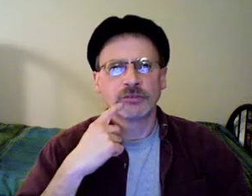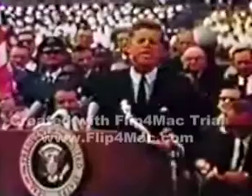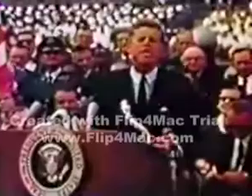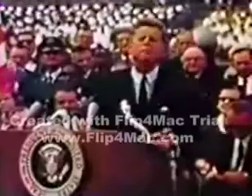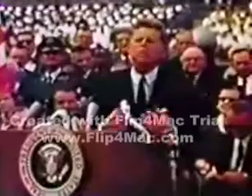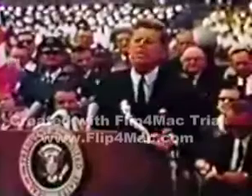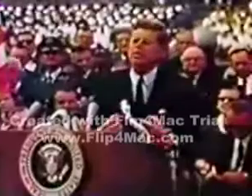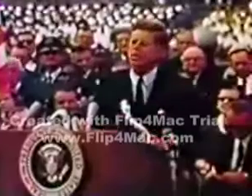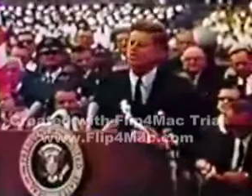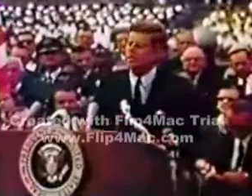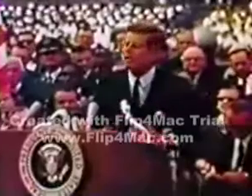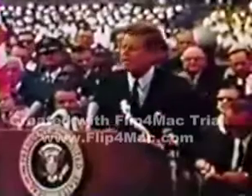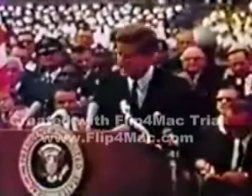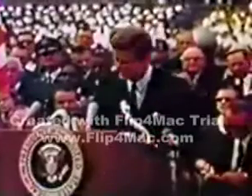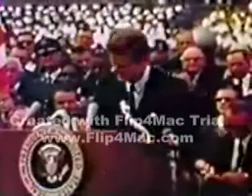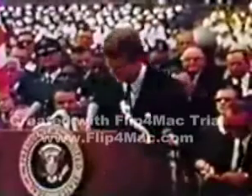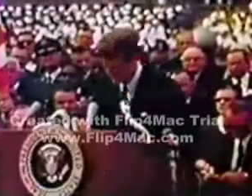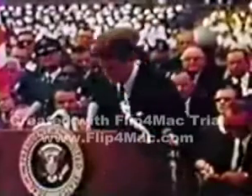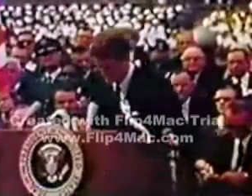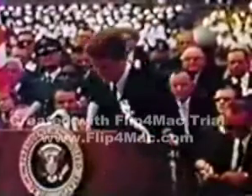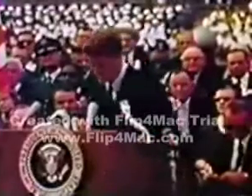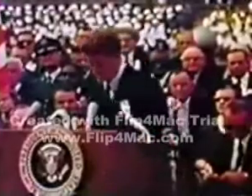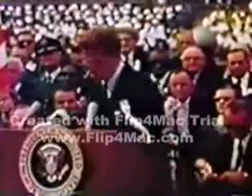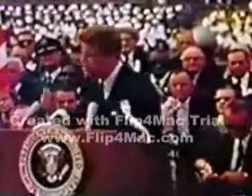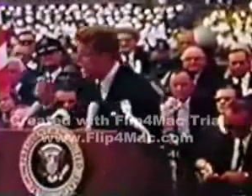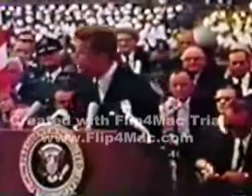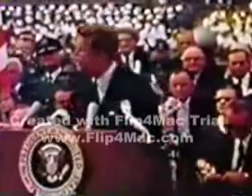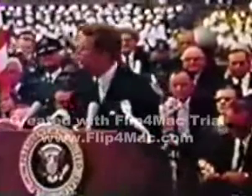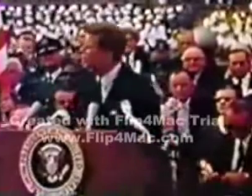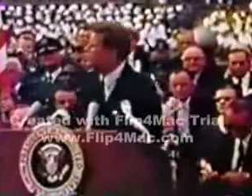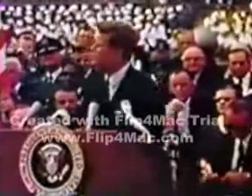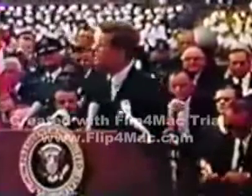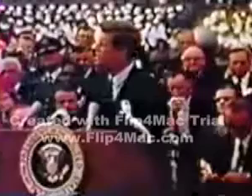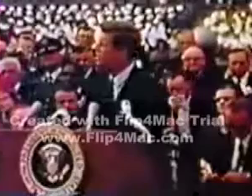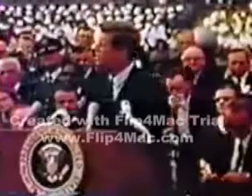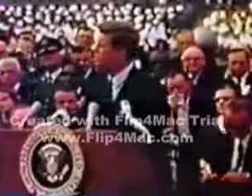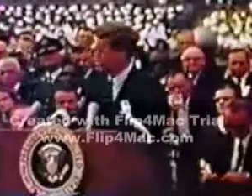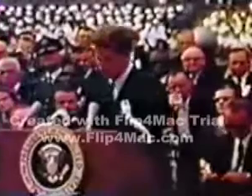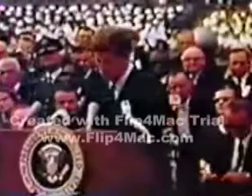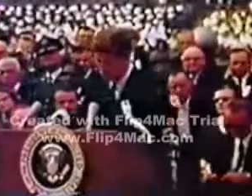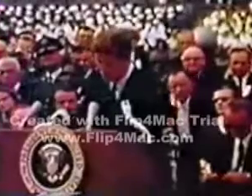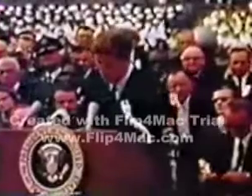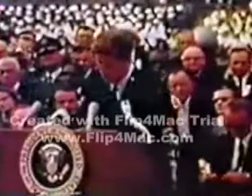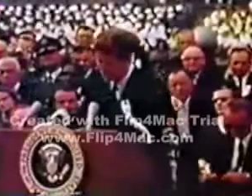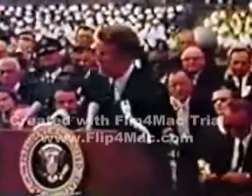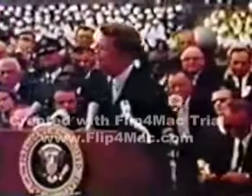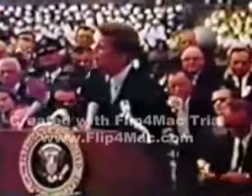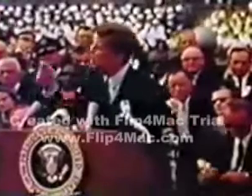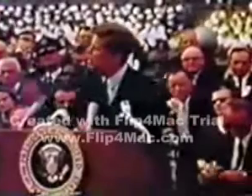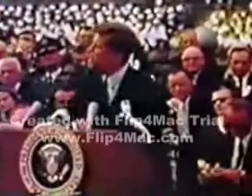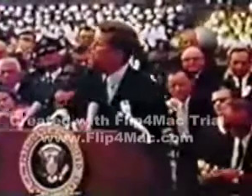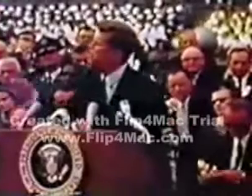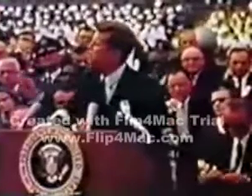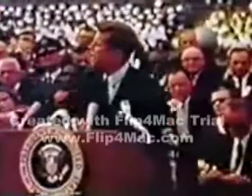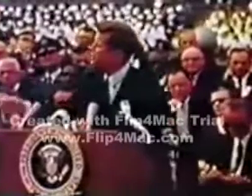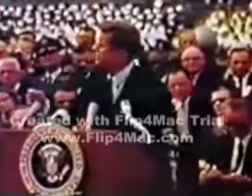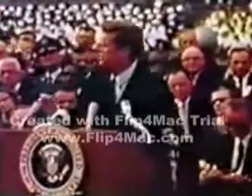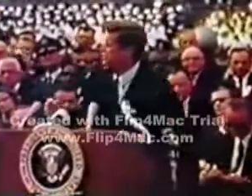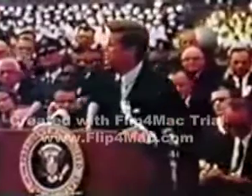We choose to go to the moon. We choose to go to the moon in this decade and do the other thing. Not because